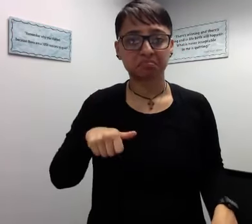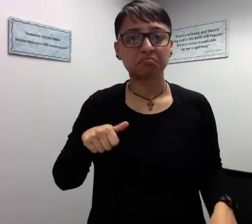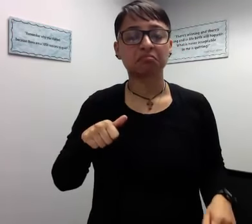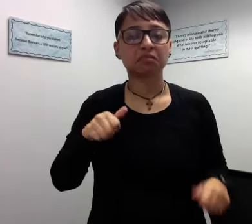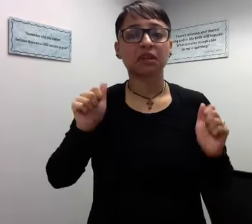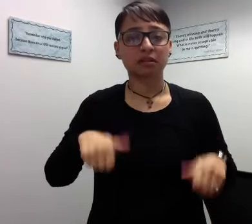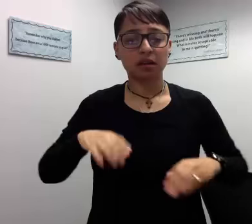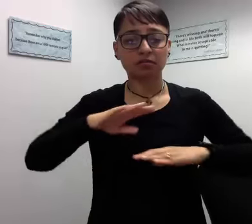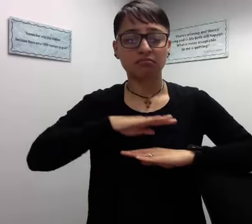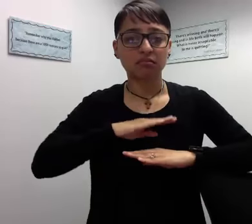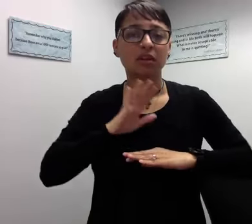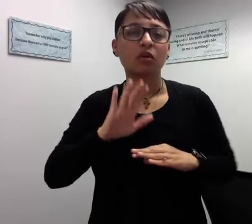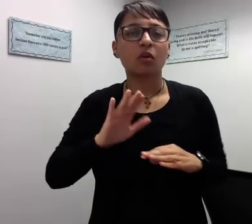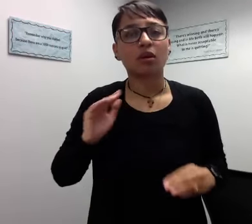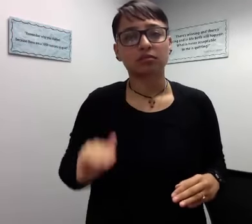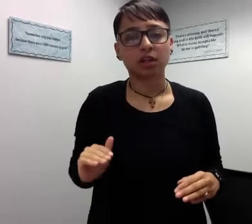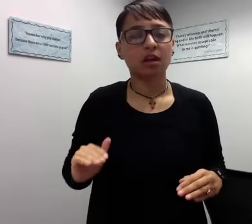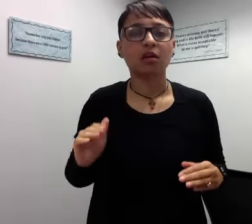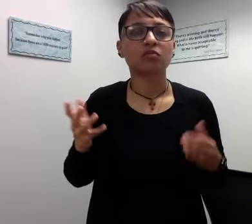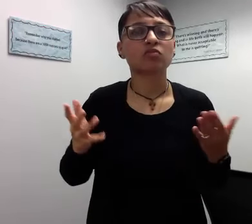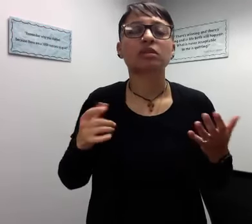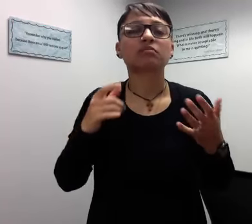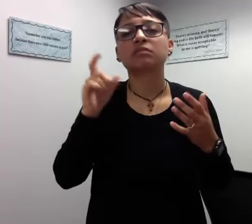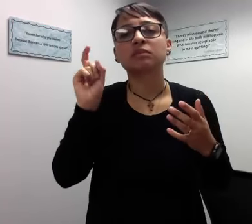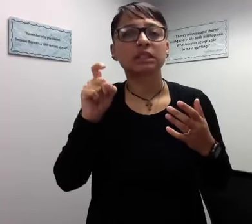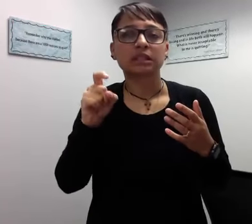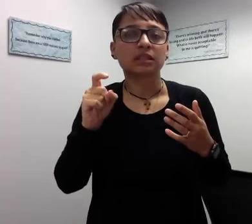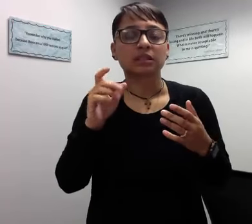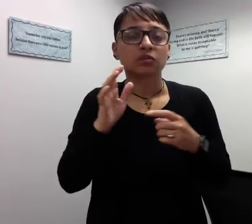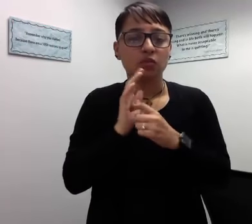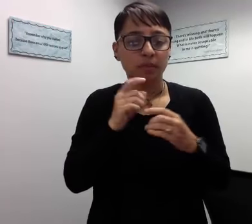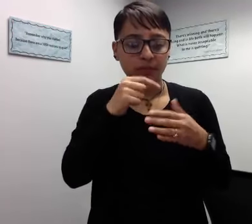just depends on how well it's put together. A well-written,